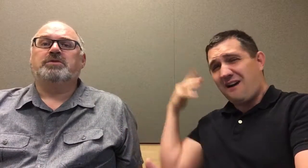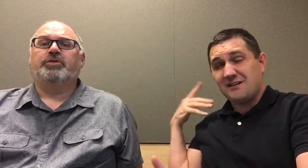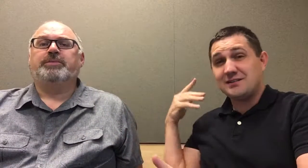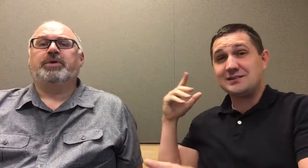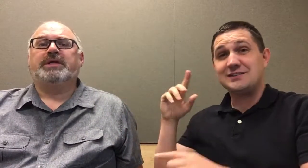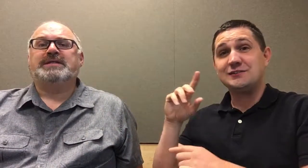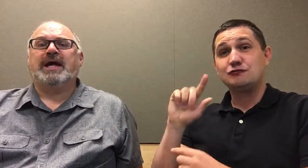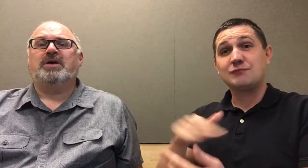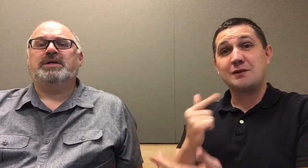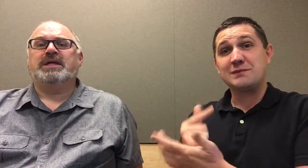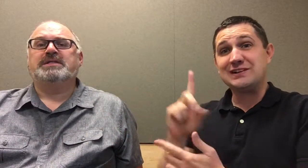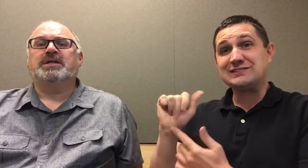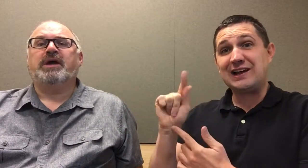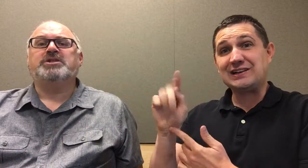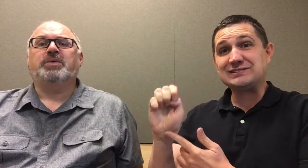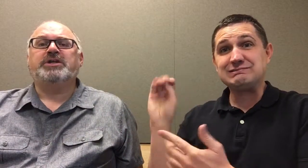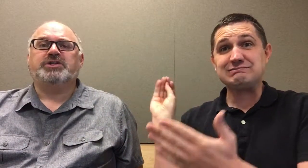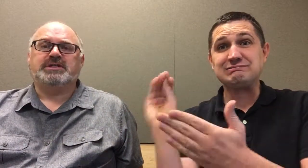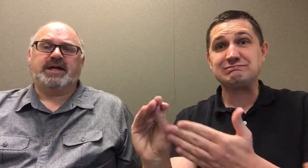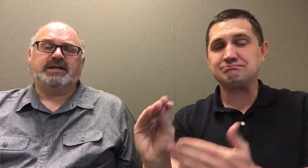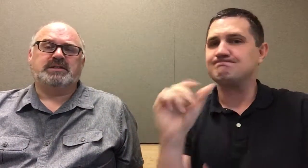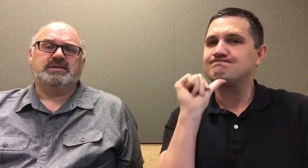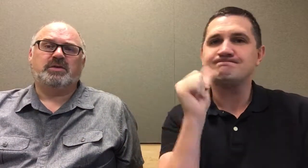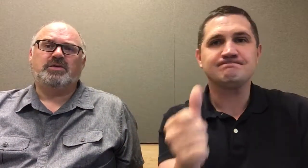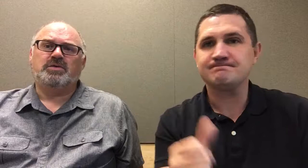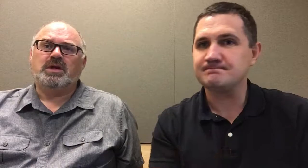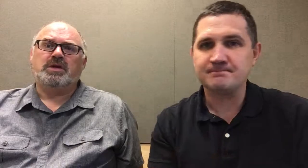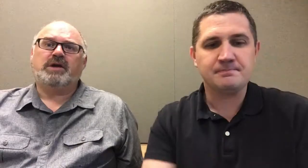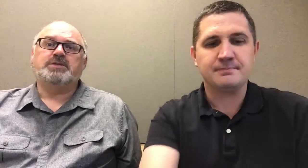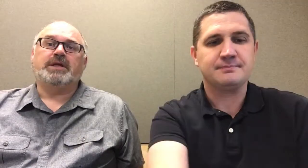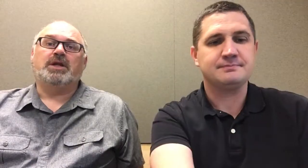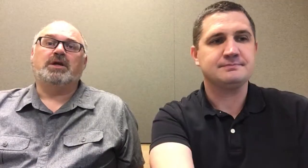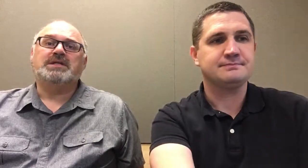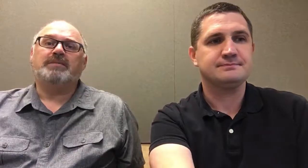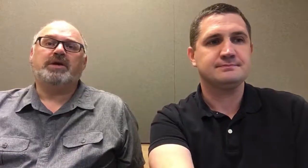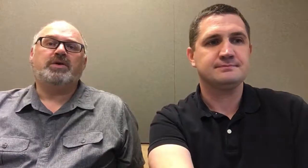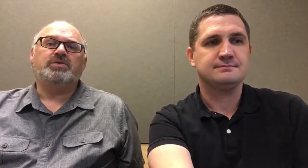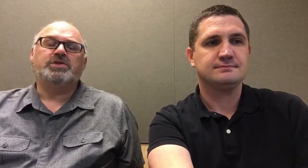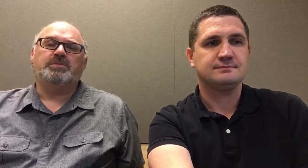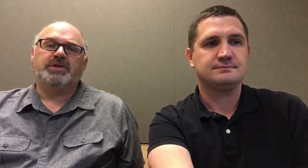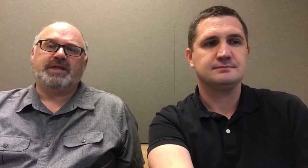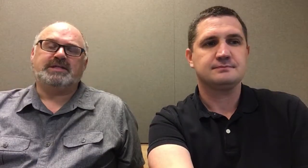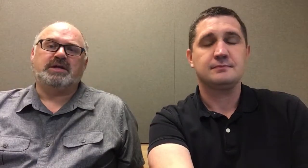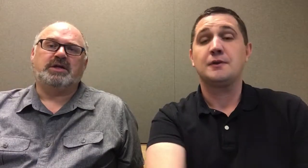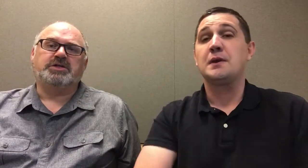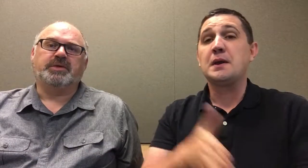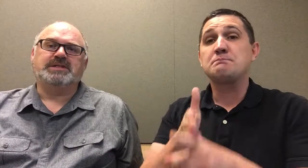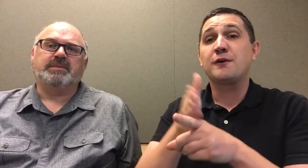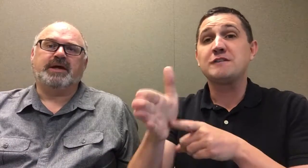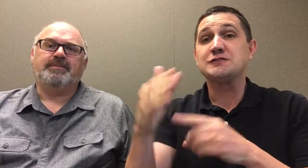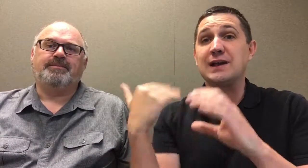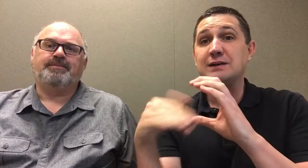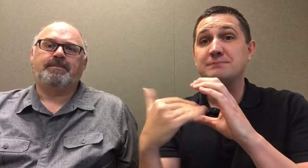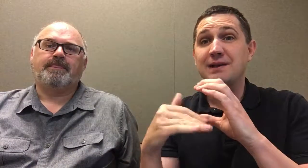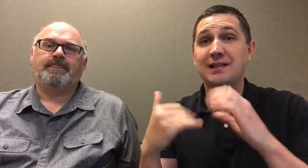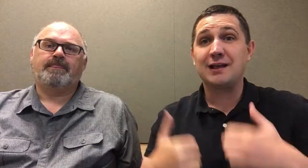Another thing to avoid putting down is a graduation date. So if you graduated a long time ago, don't put that down on your